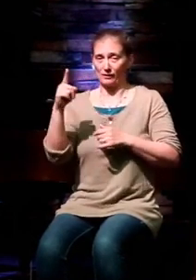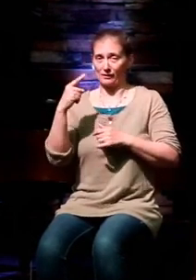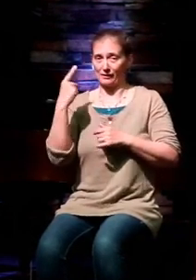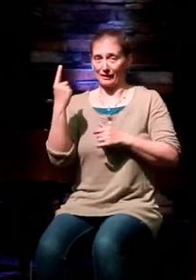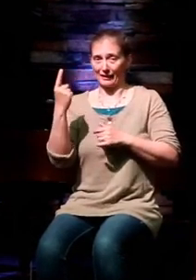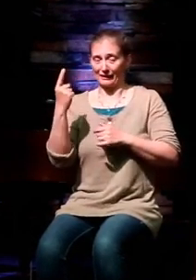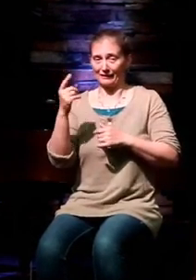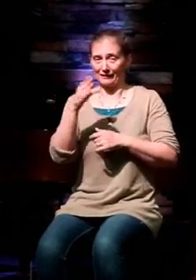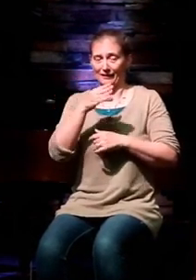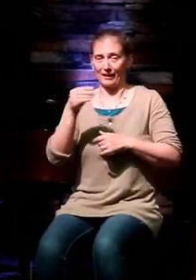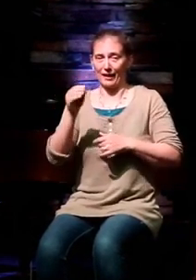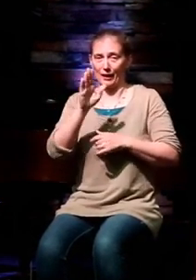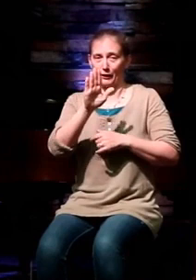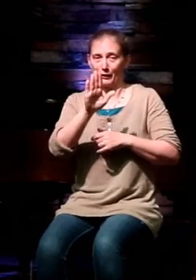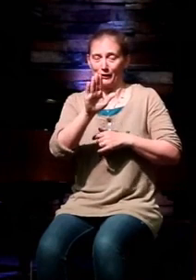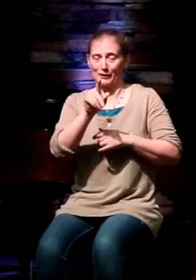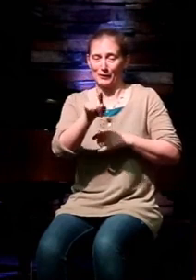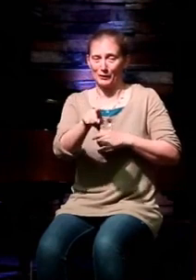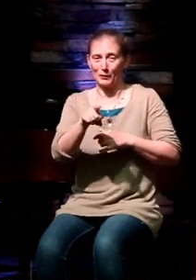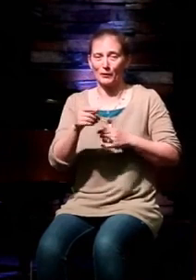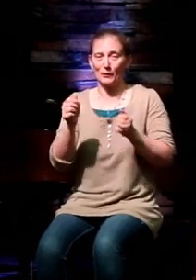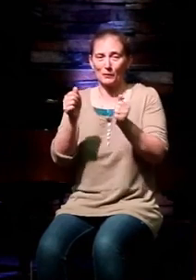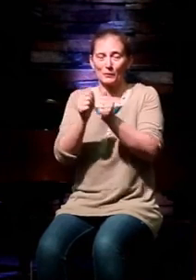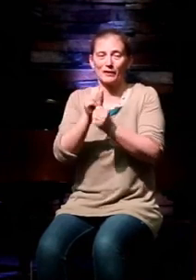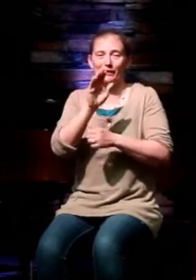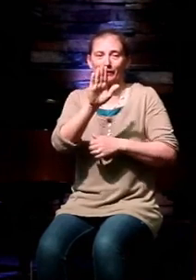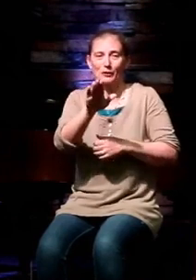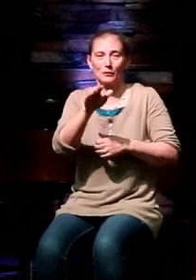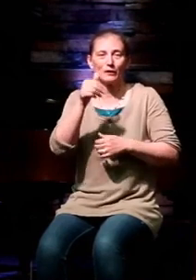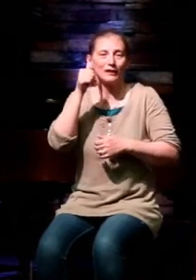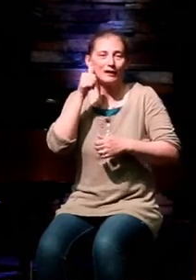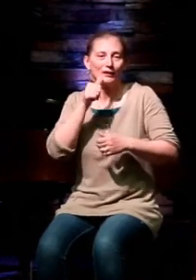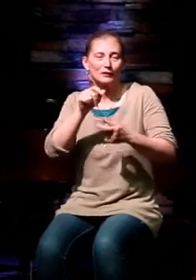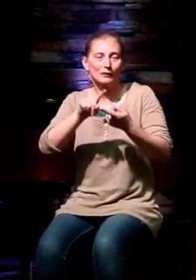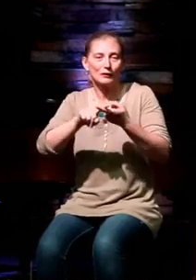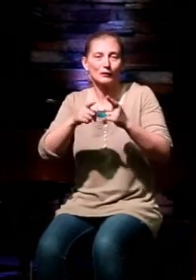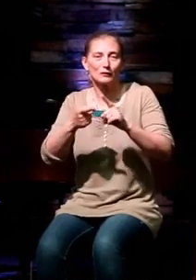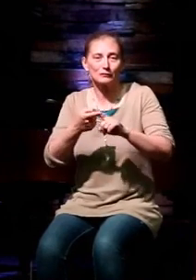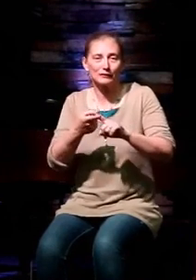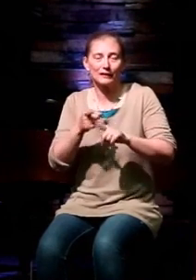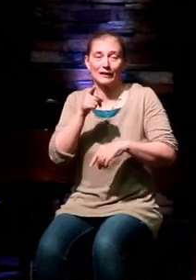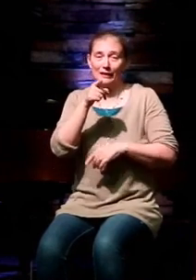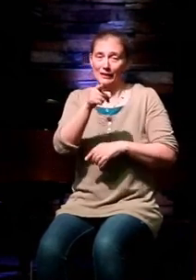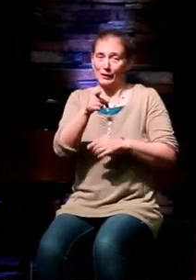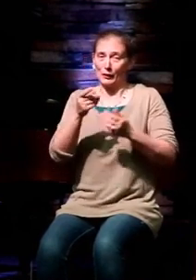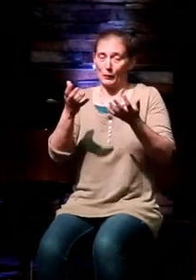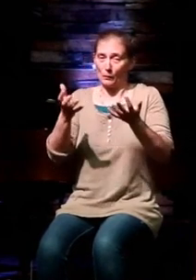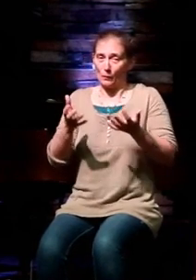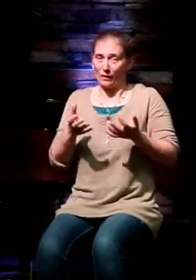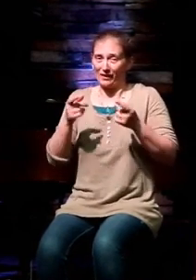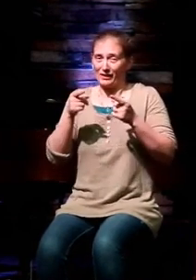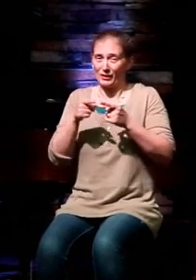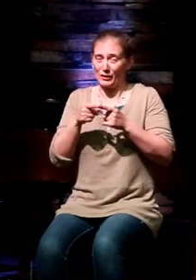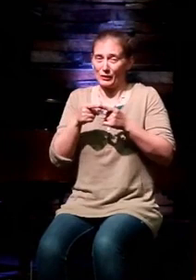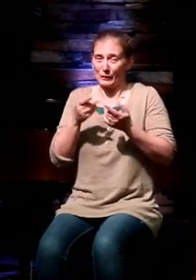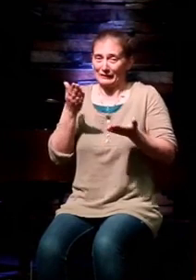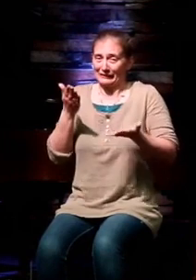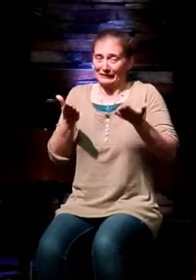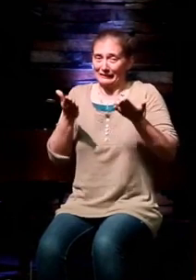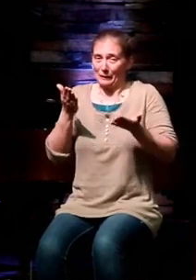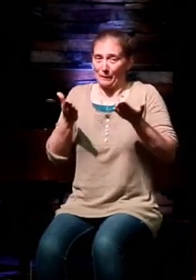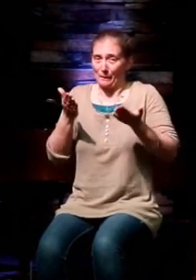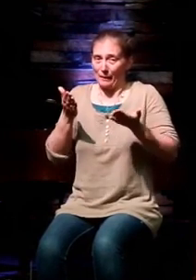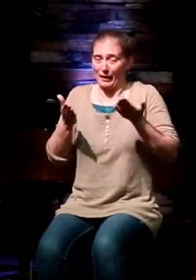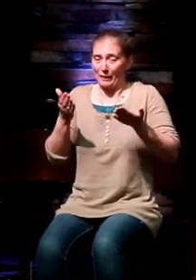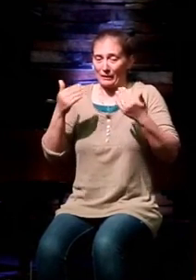these tingly, wingly feelings, and some of you know where I'm going with this. You have no obligation to do what your sinful nature is urging you to